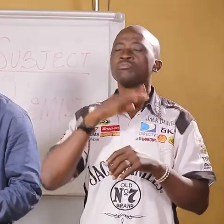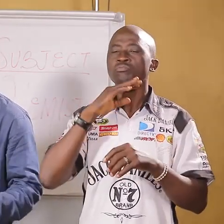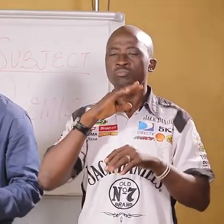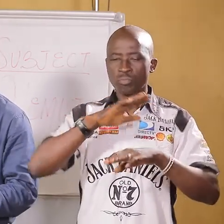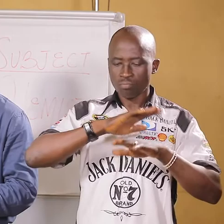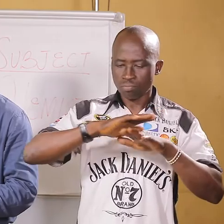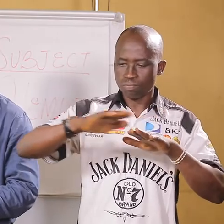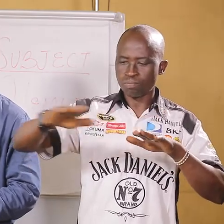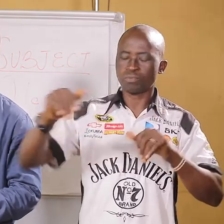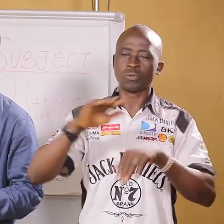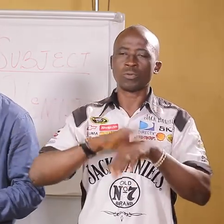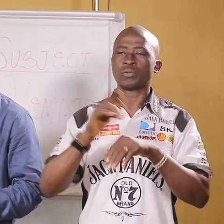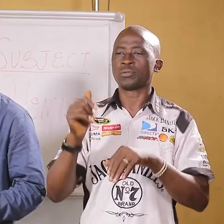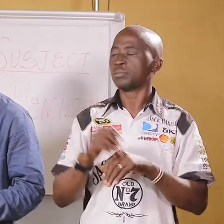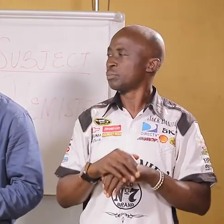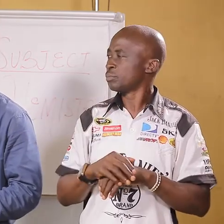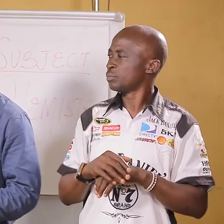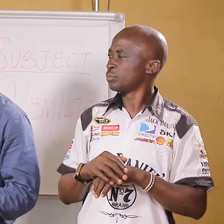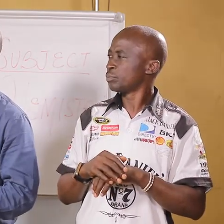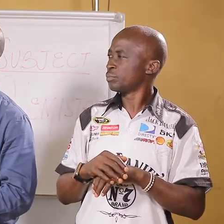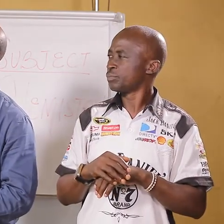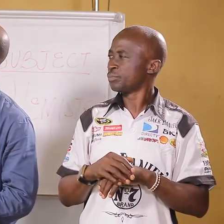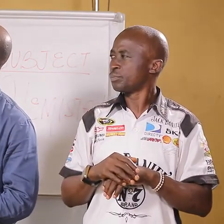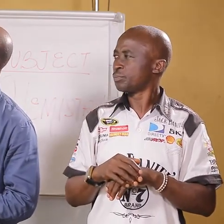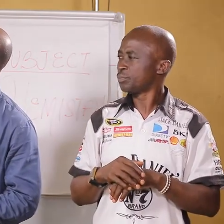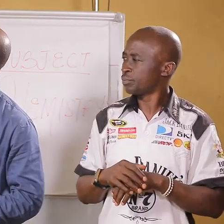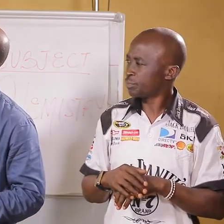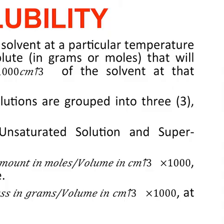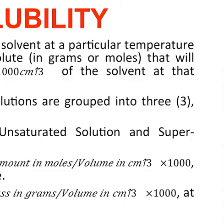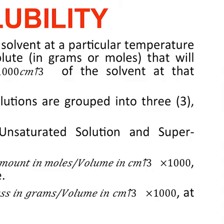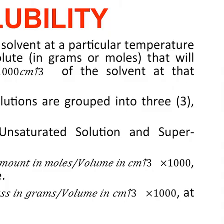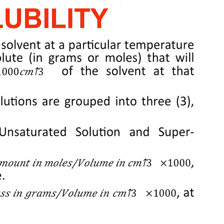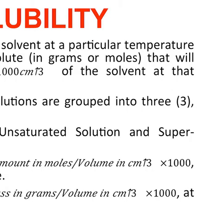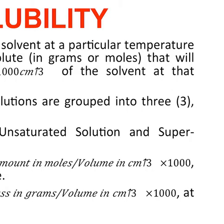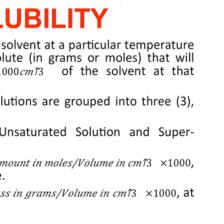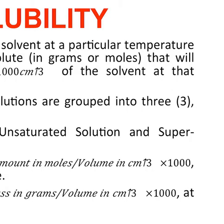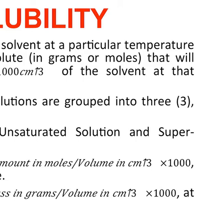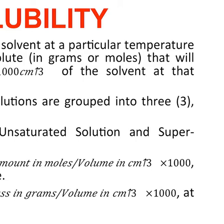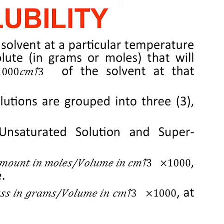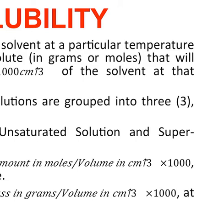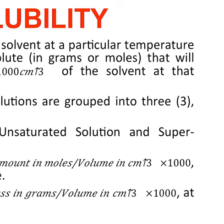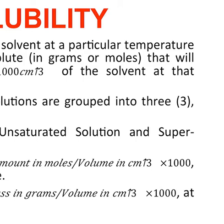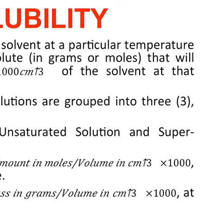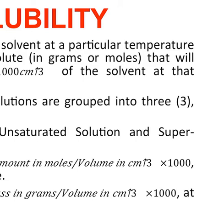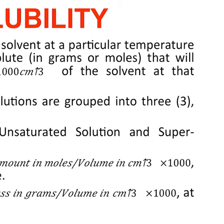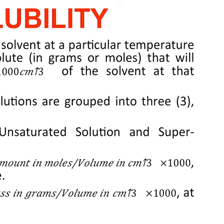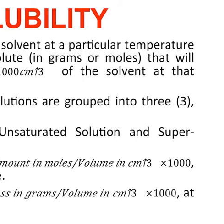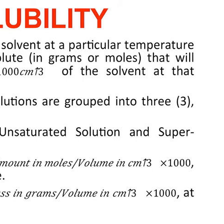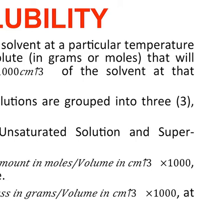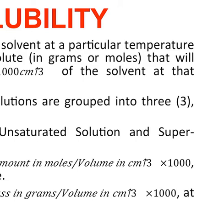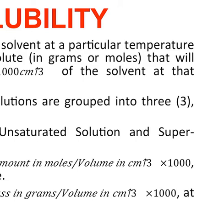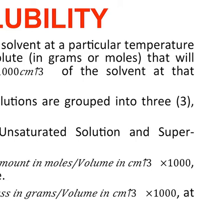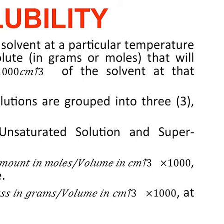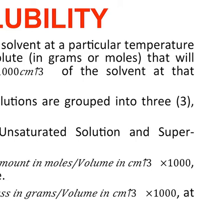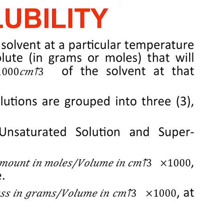the solvent below the solute. Solubility, he mentioned solubility as the amount of solute, either in